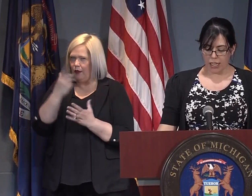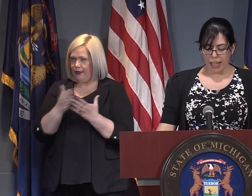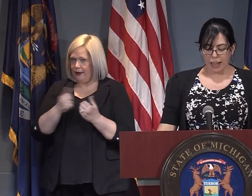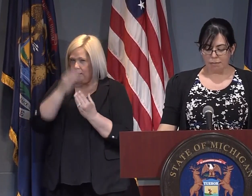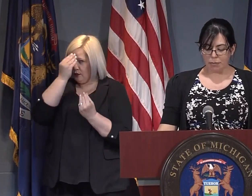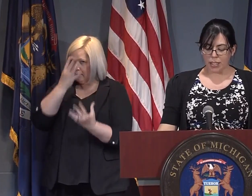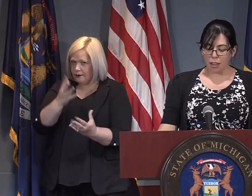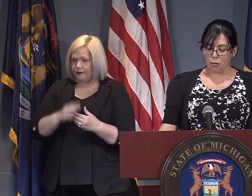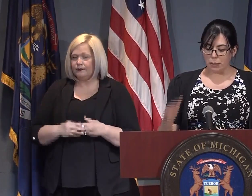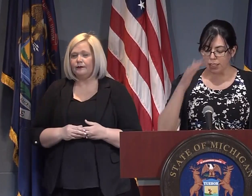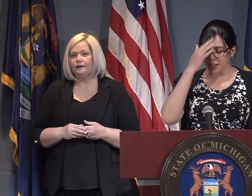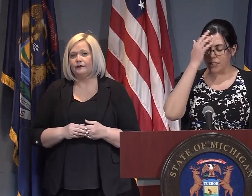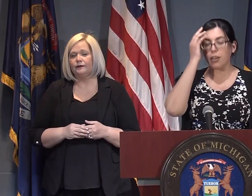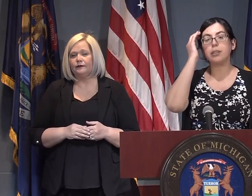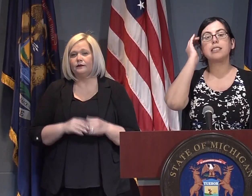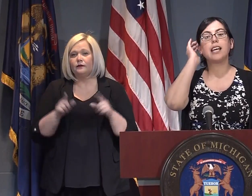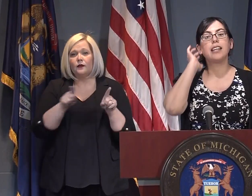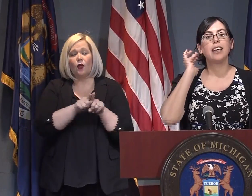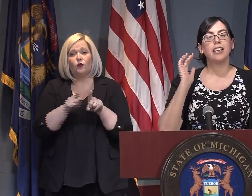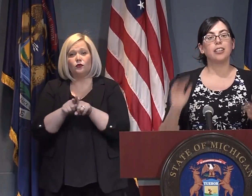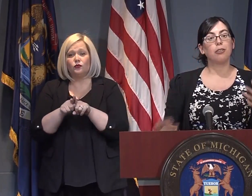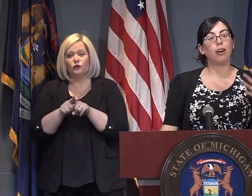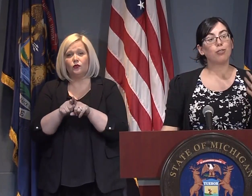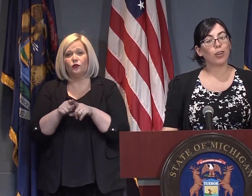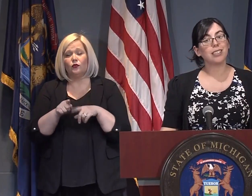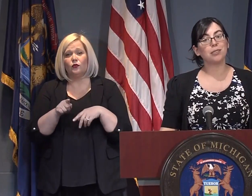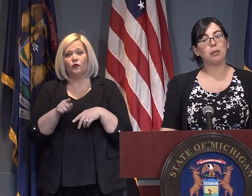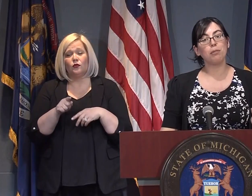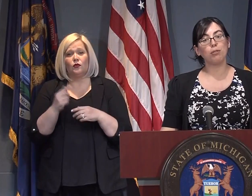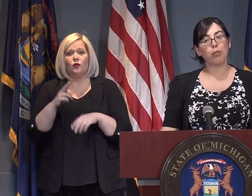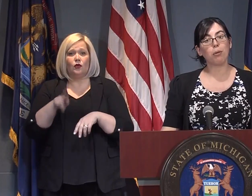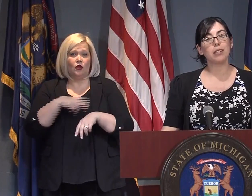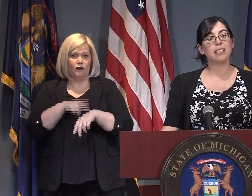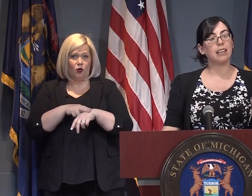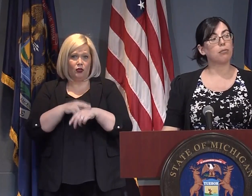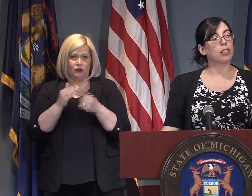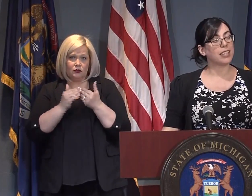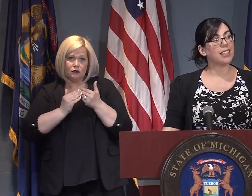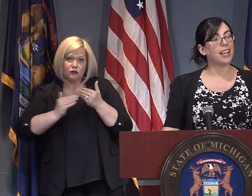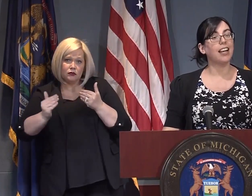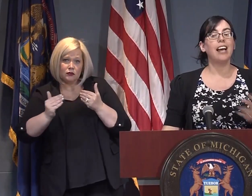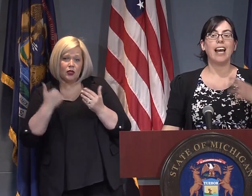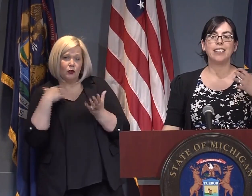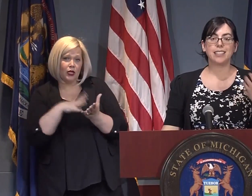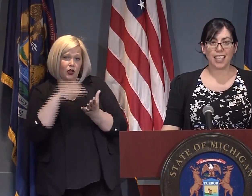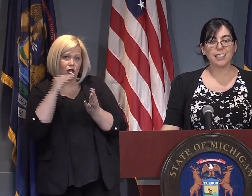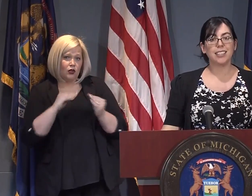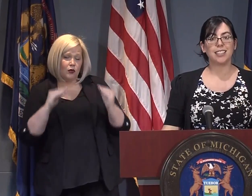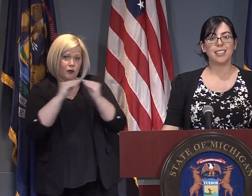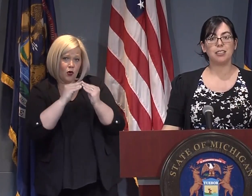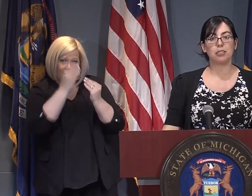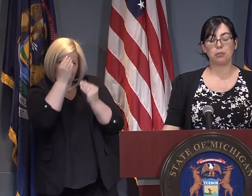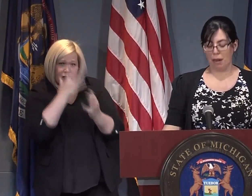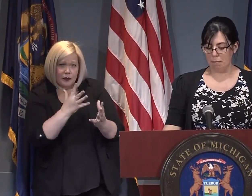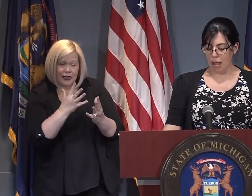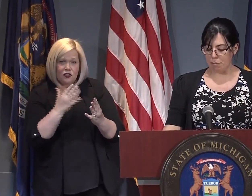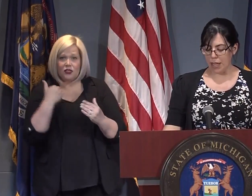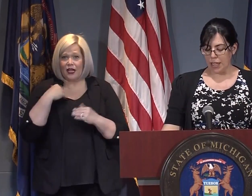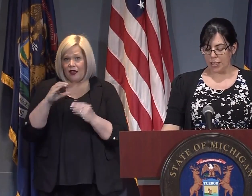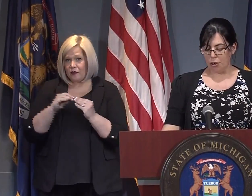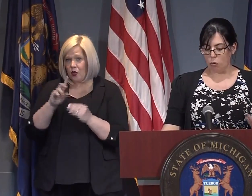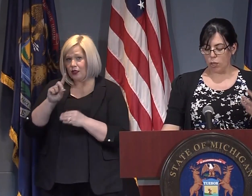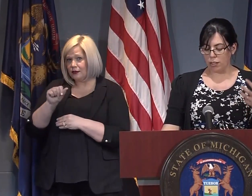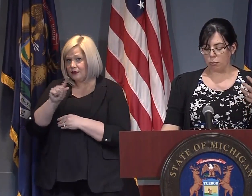note. The other piece to note is that, of course, as we move forward and get more data, and as testing continues to ramp